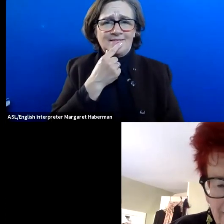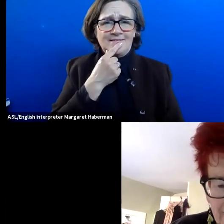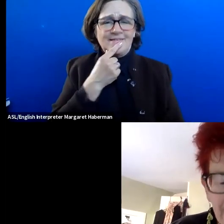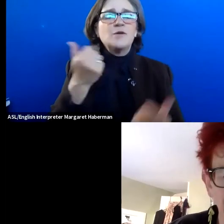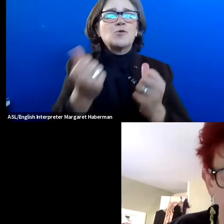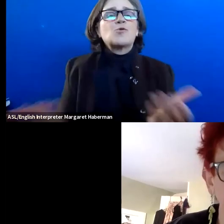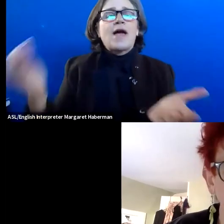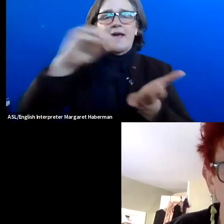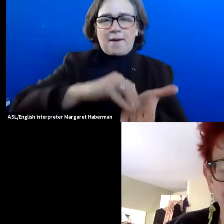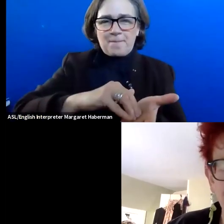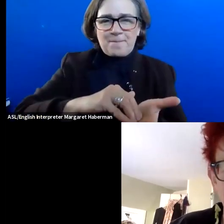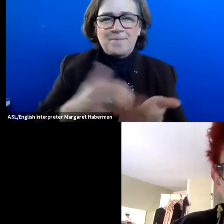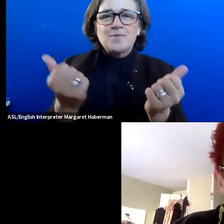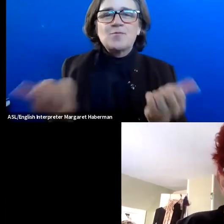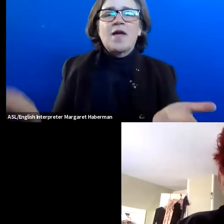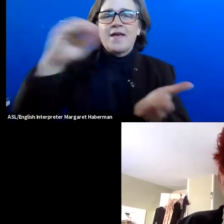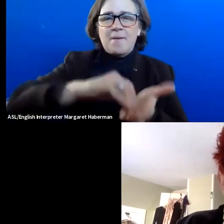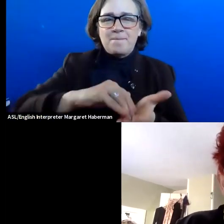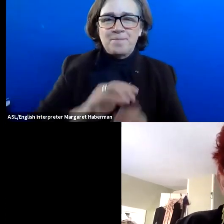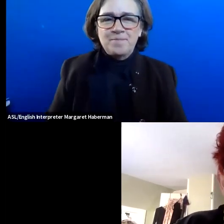Let's try again. Okay.